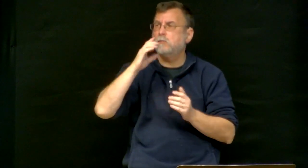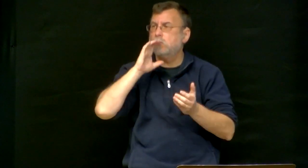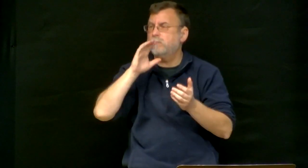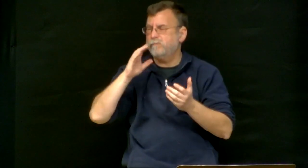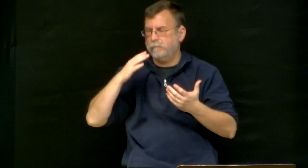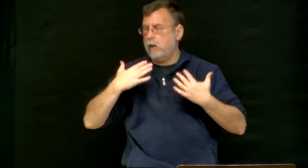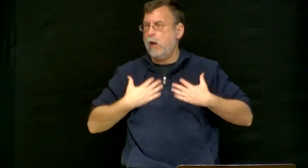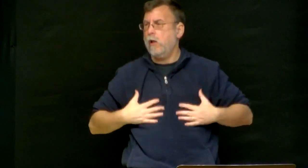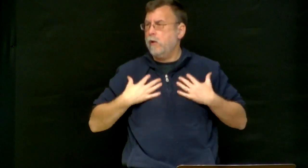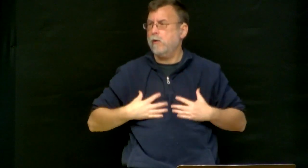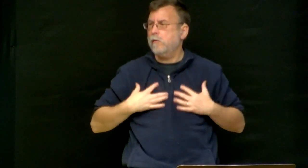for his ex,